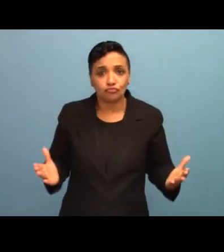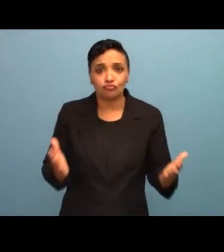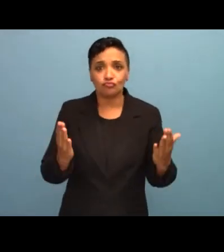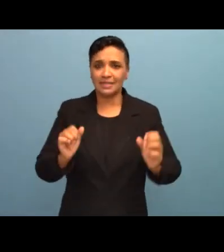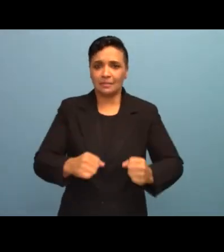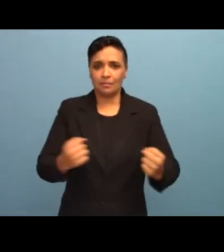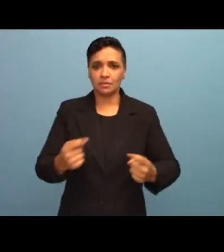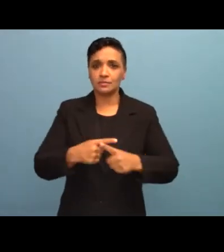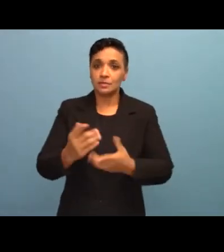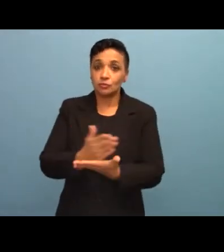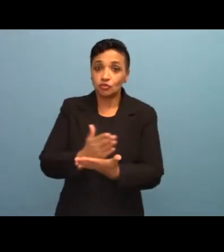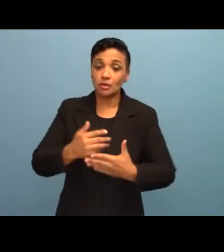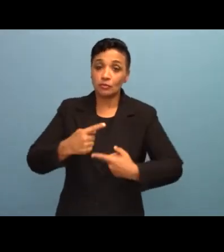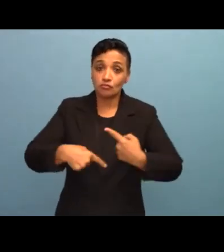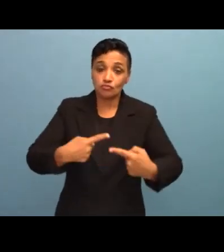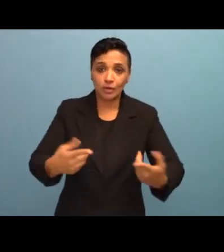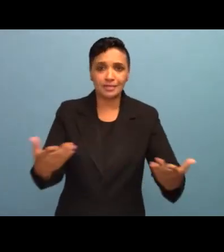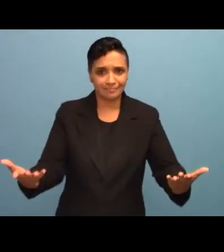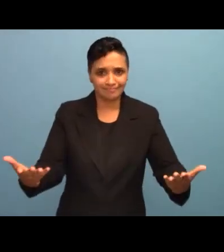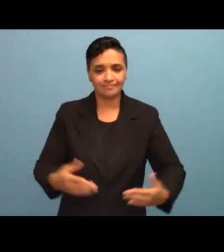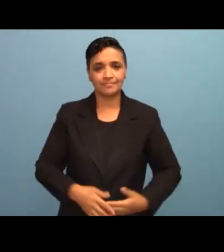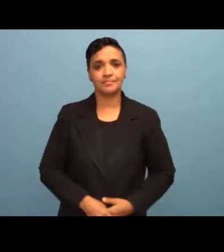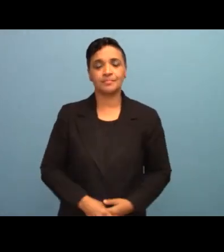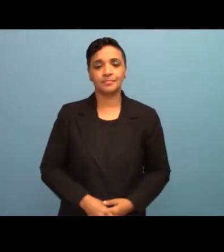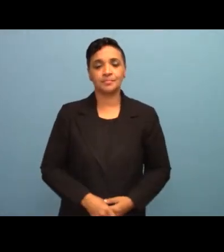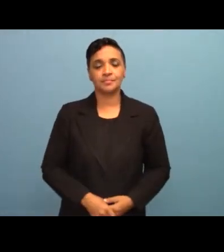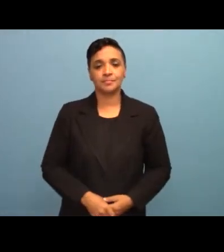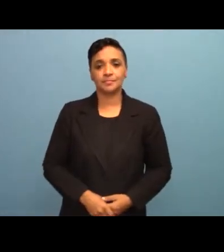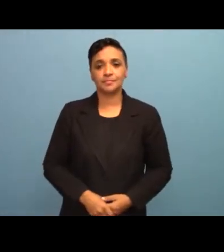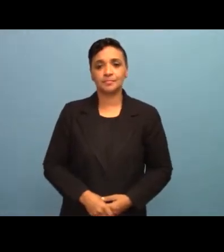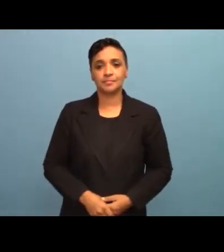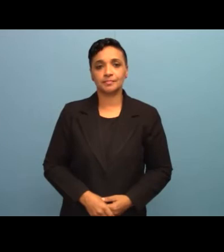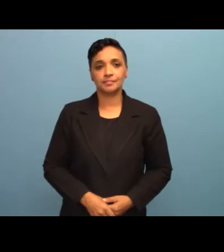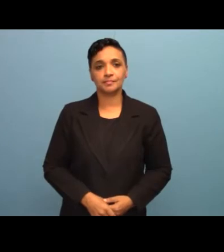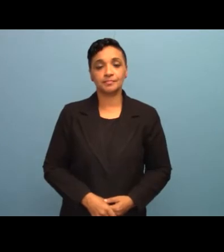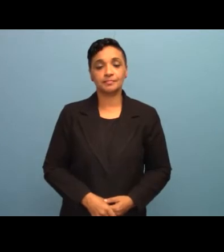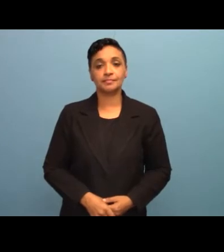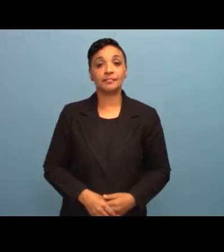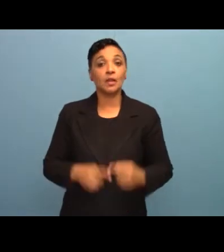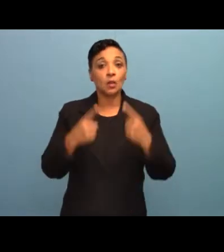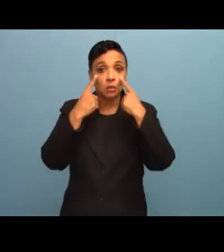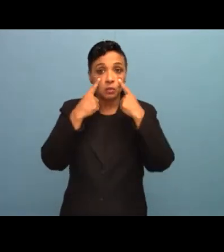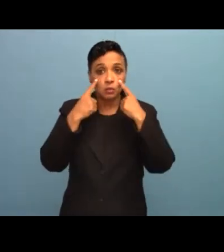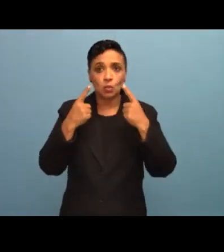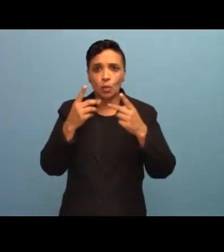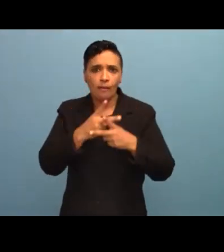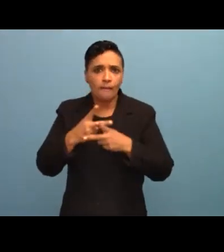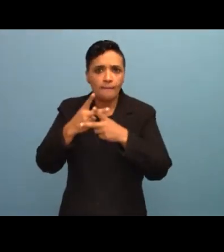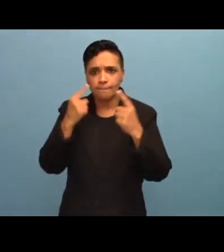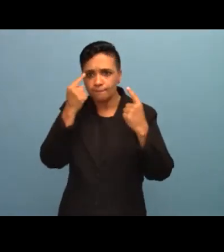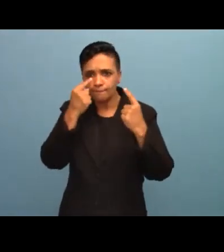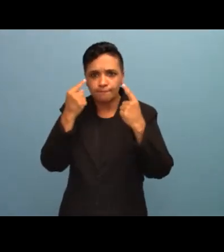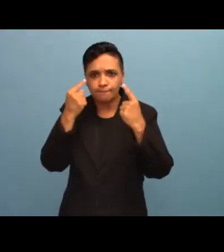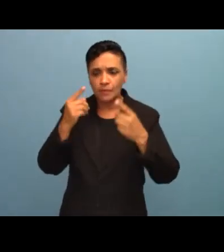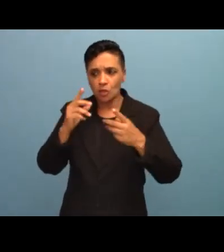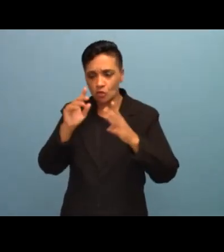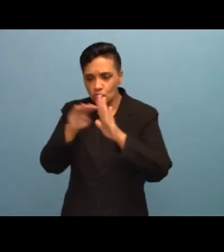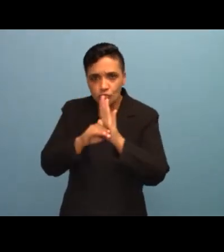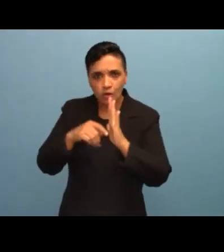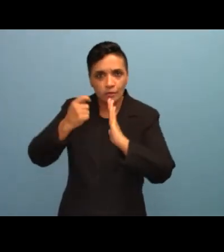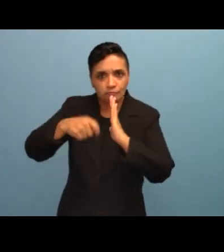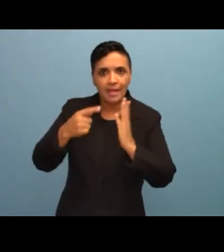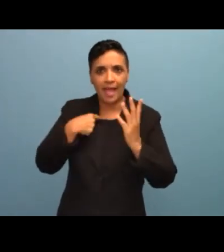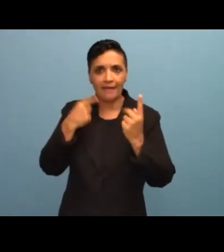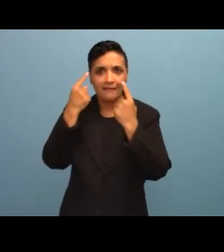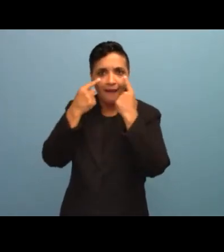progress. Friends, school eye health programs provide a unique opportunity to deliver comprehensive eye health services